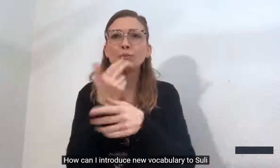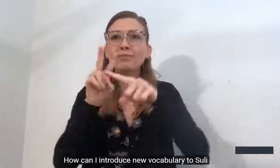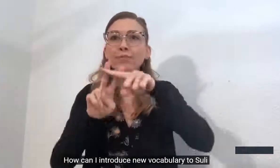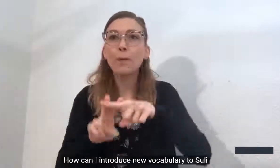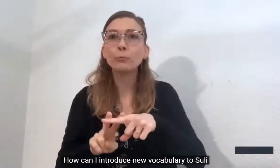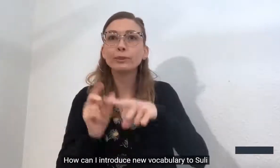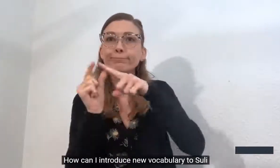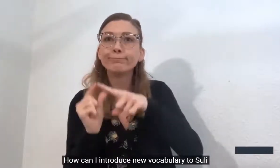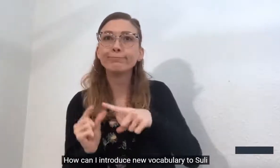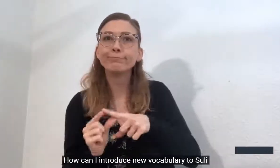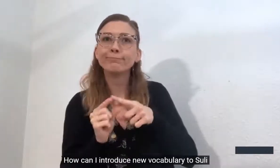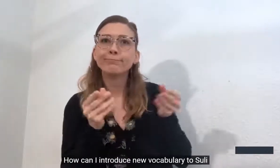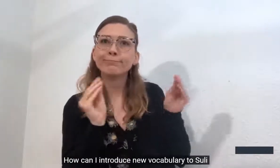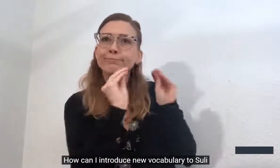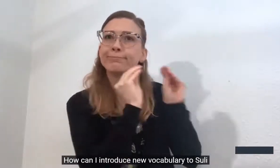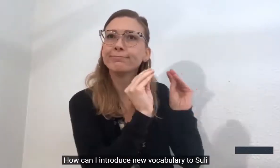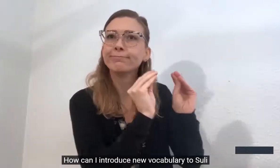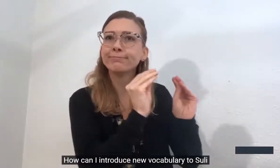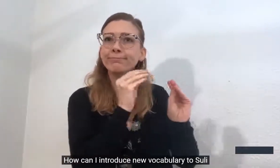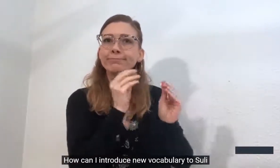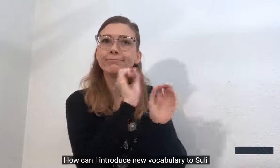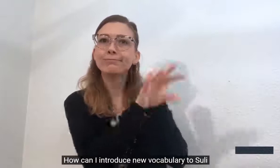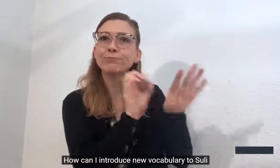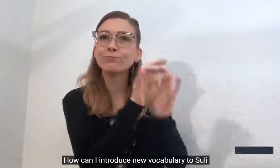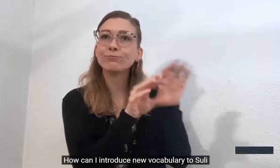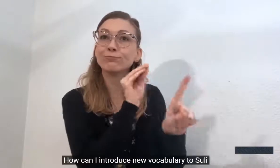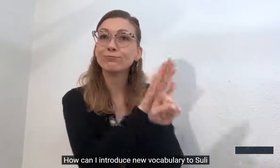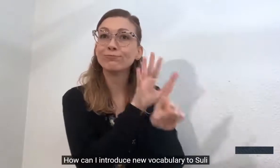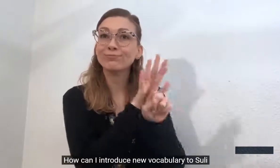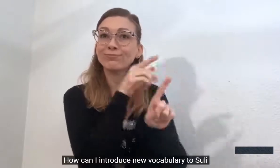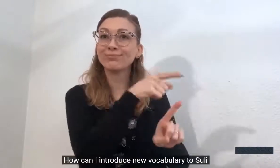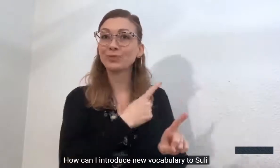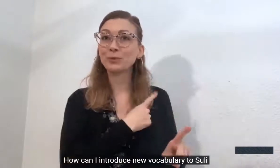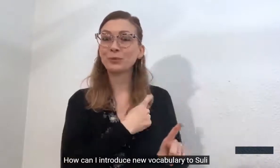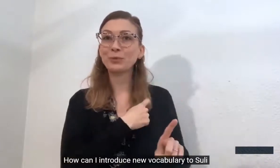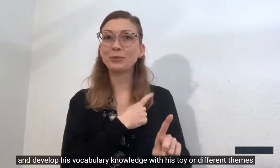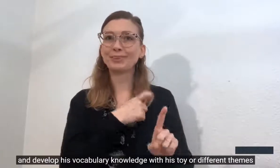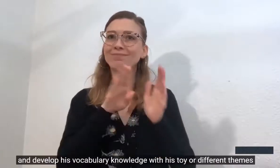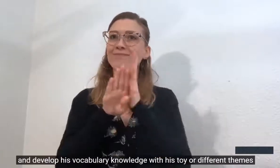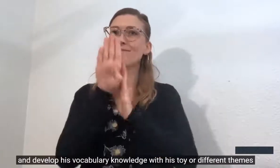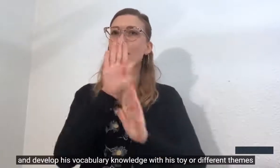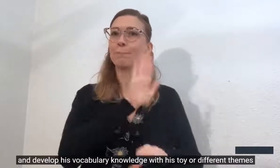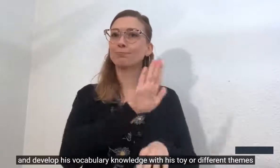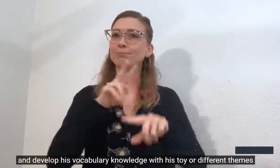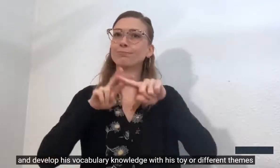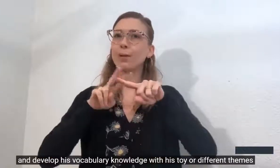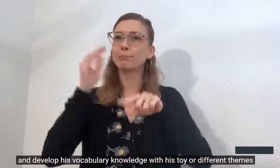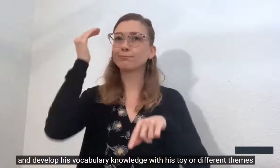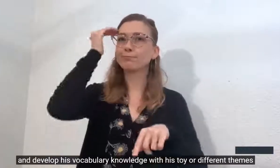that indicates flying, but I could introduce new vocabulary to Sully using that first sign, develop his